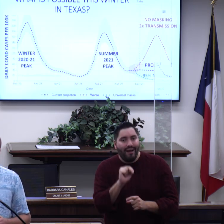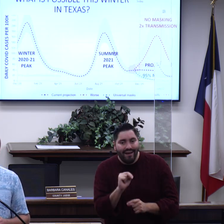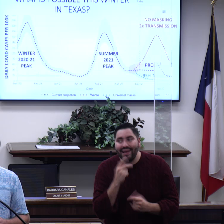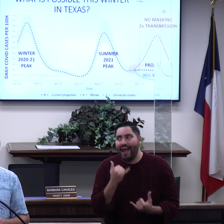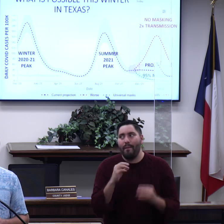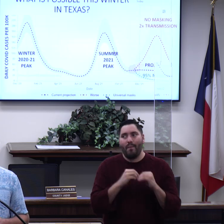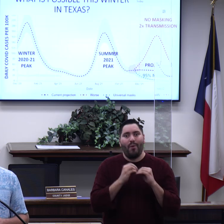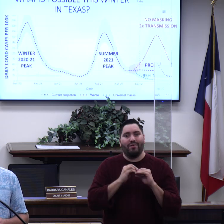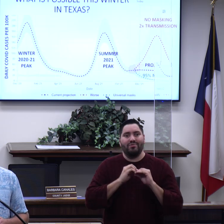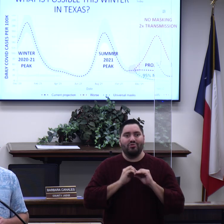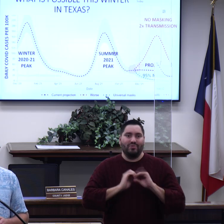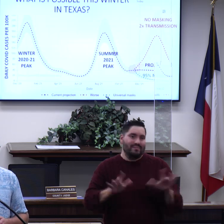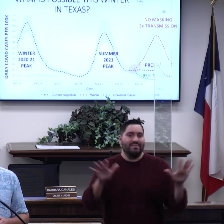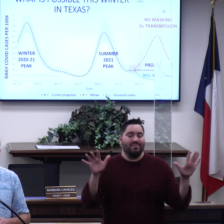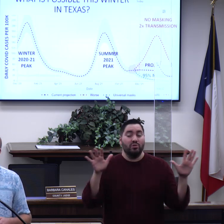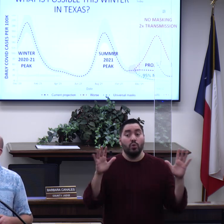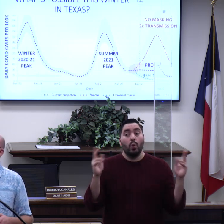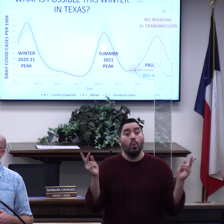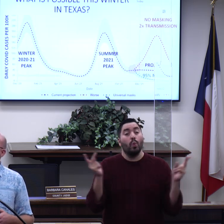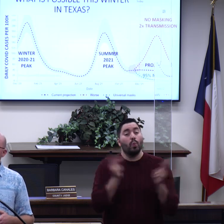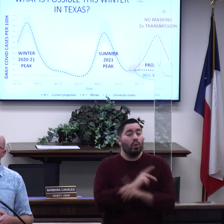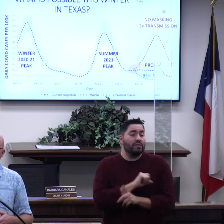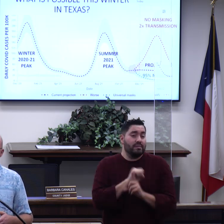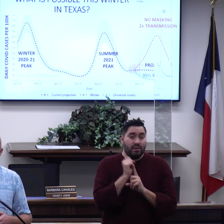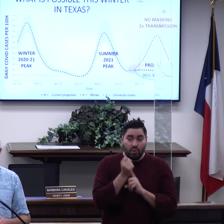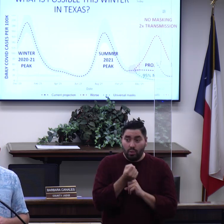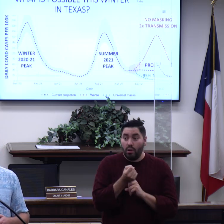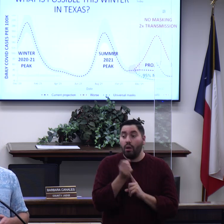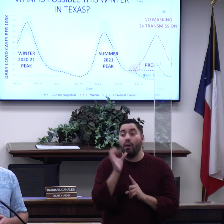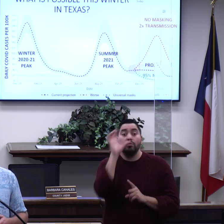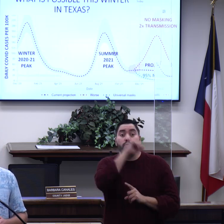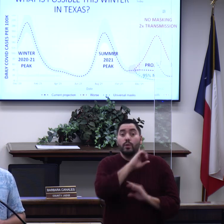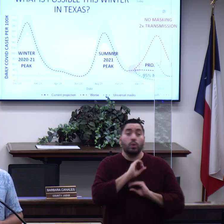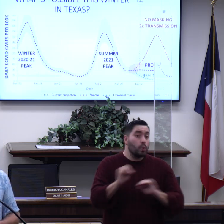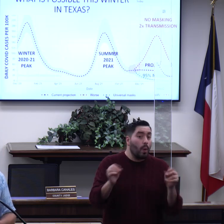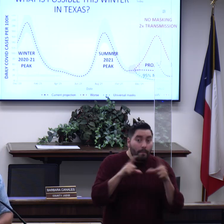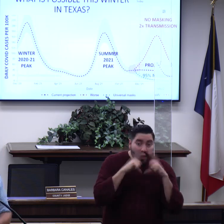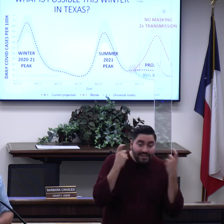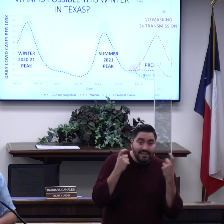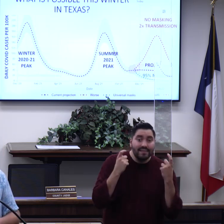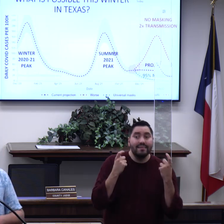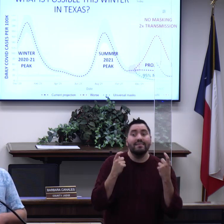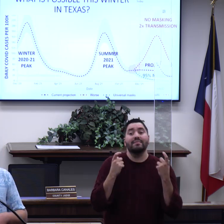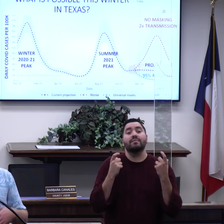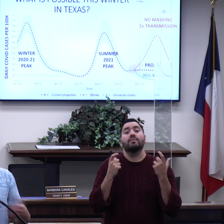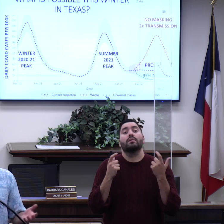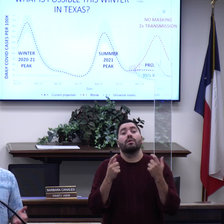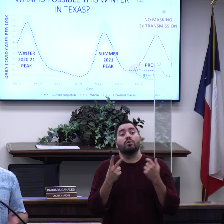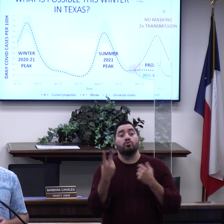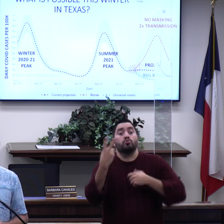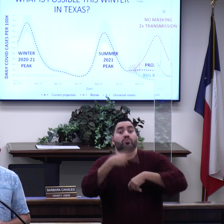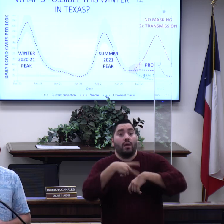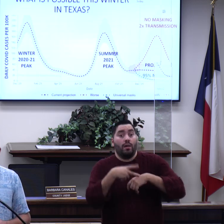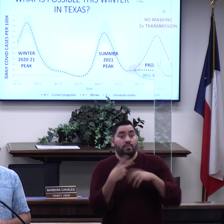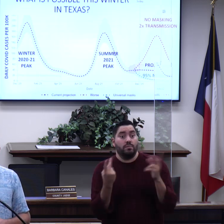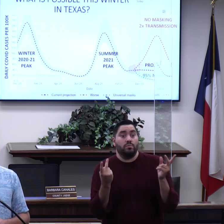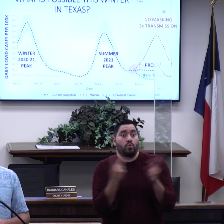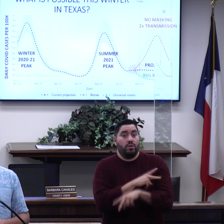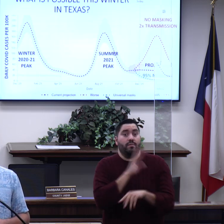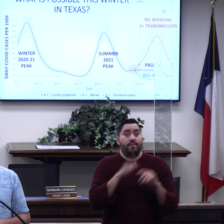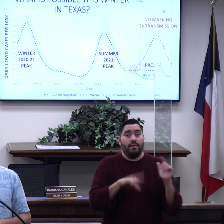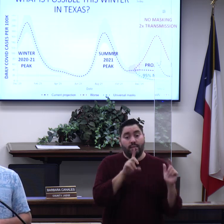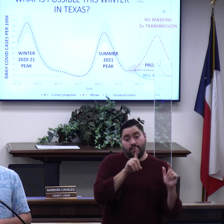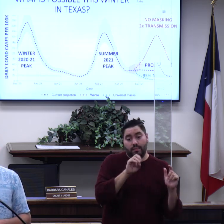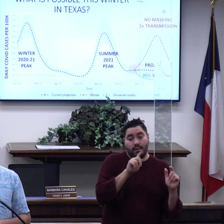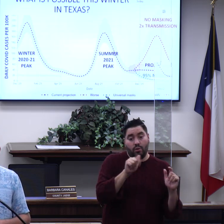transmissible, so this worst case scenario, assuming no masking and 2 times the transmission rate of the Delta variant, seems